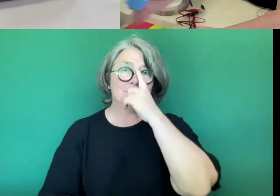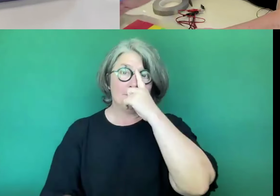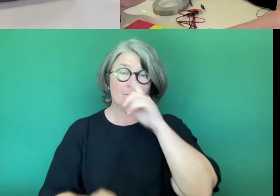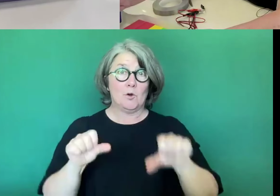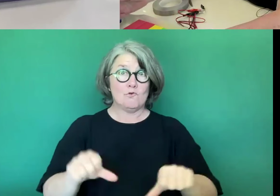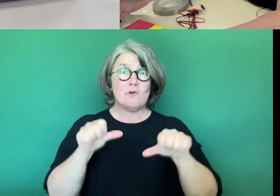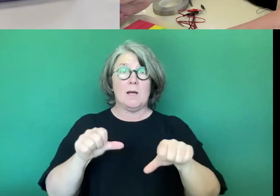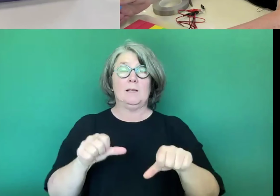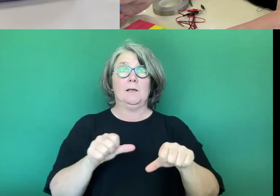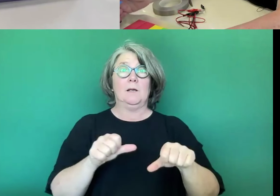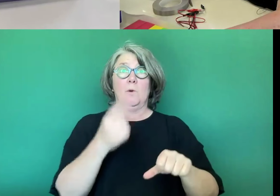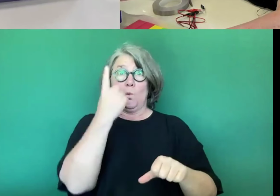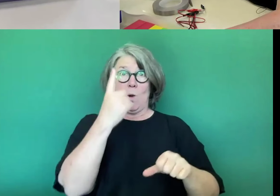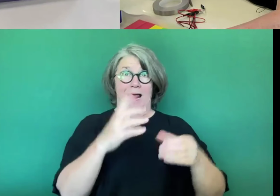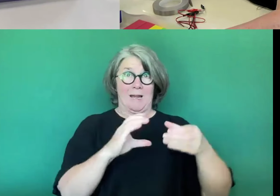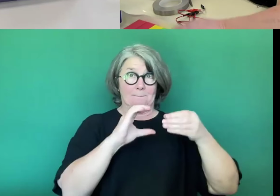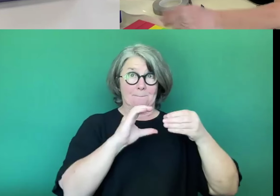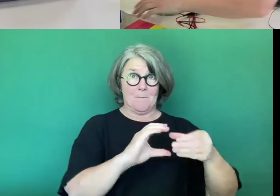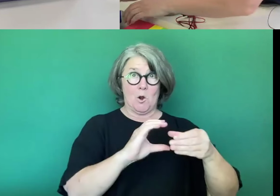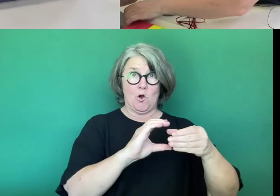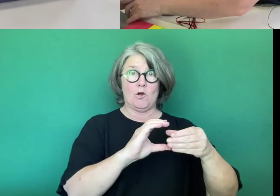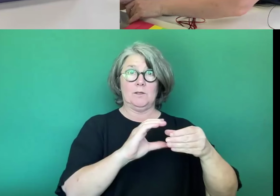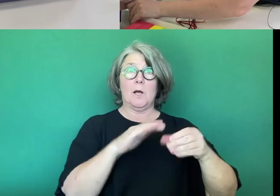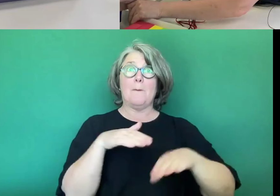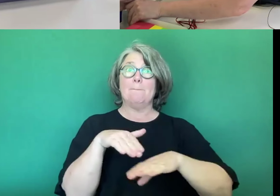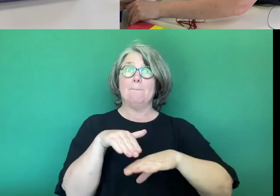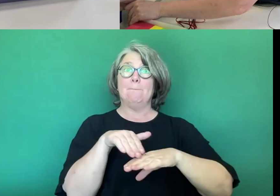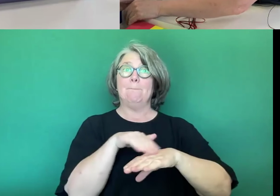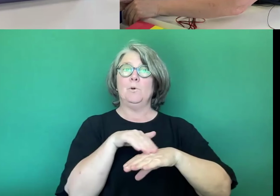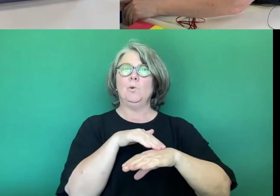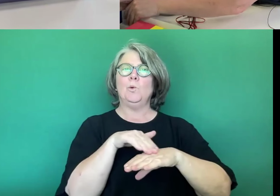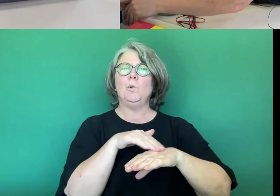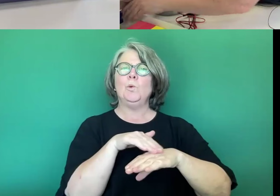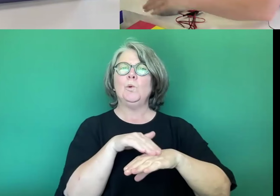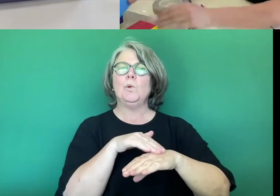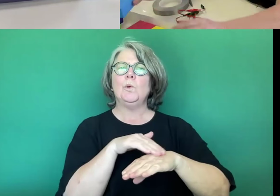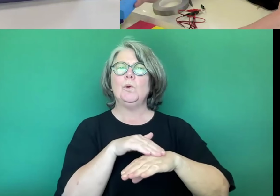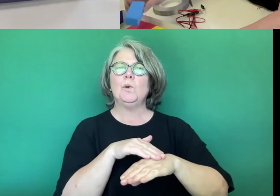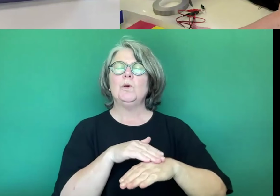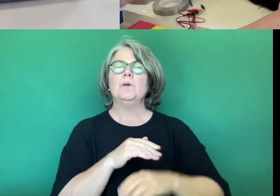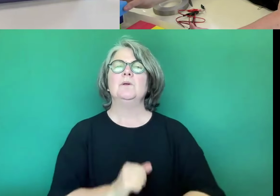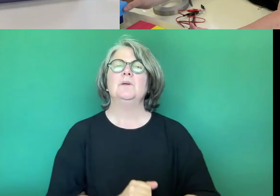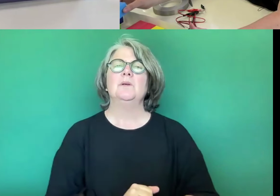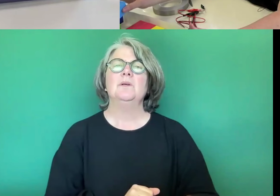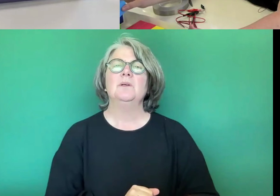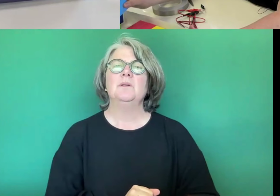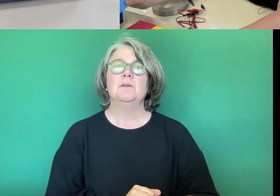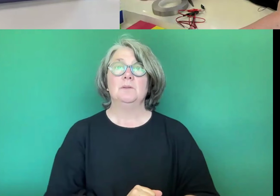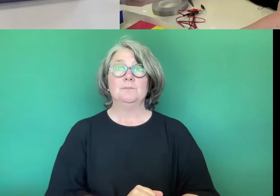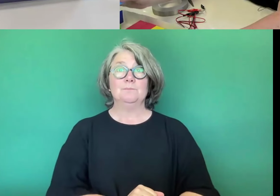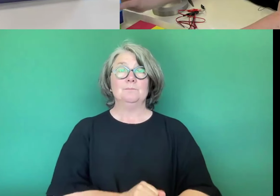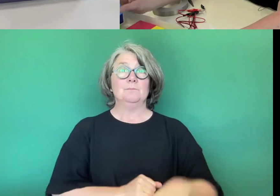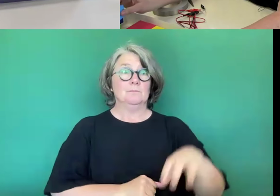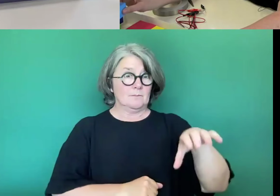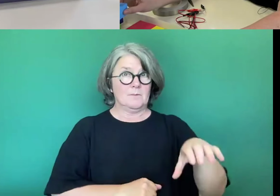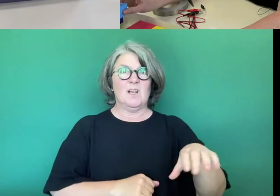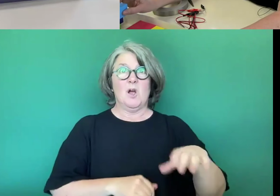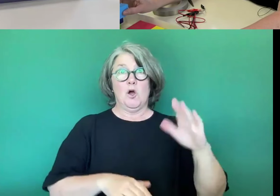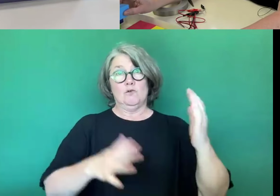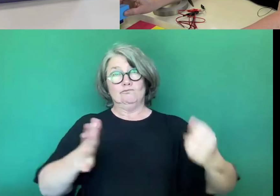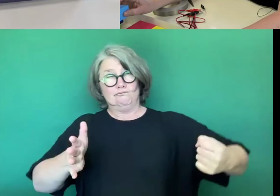kit. It'll be towards the end that has an odd shaped block if there's anyone blind. So on the right-hand end, there's one